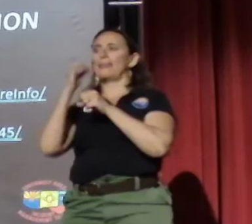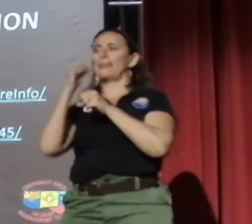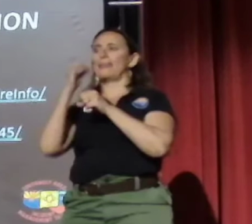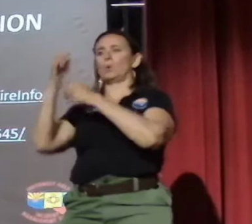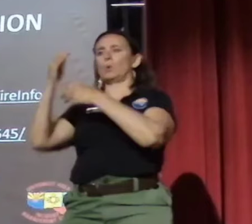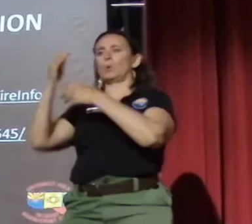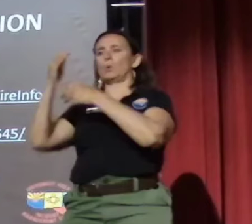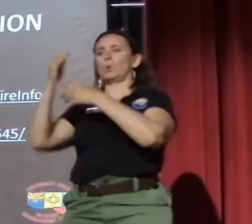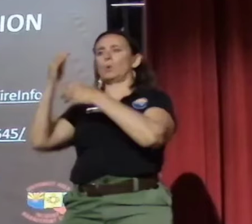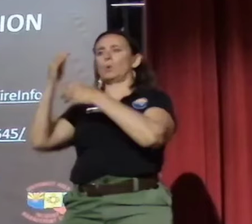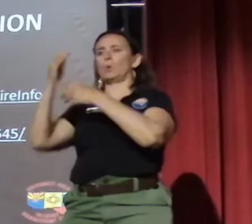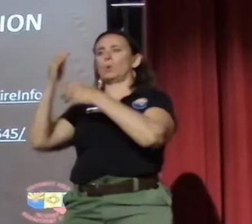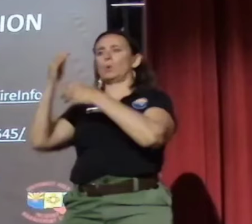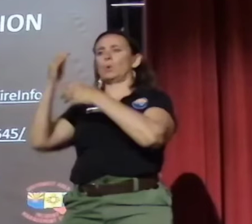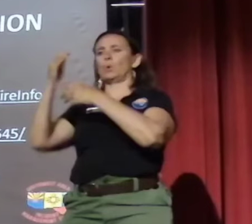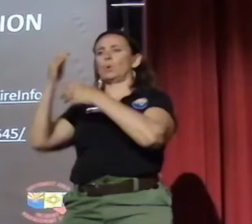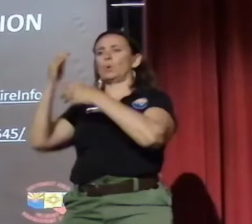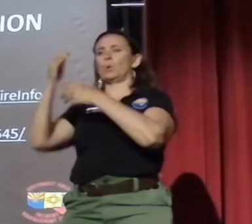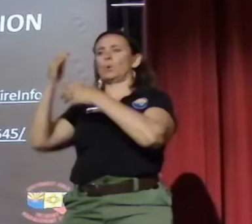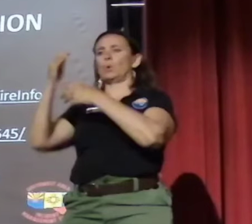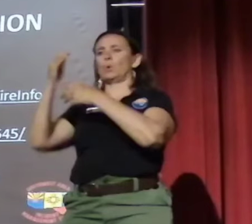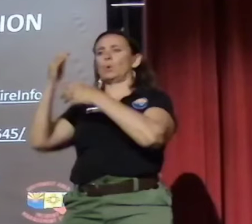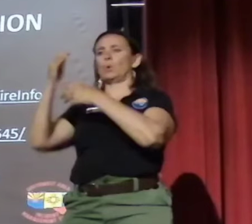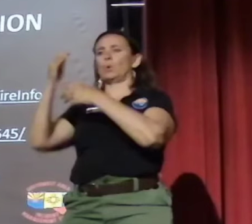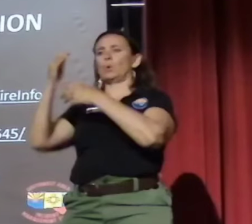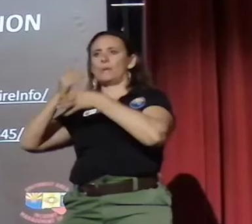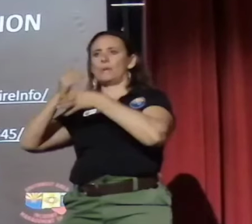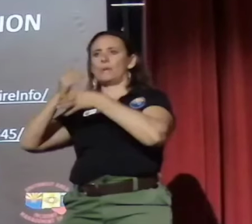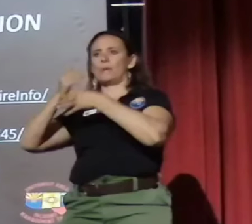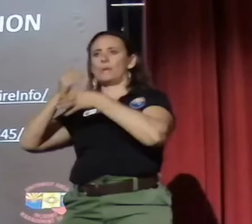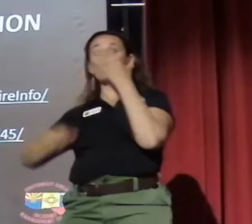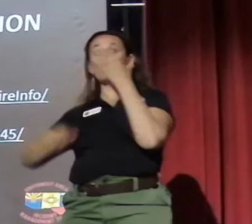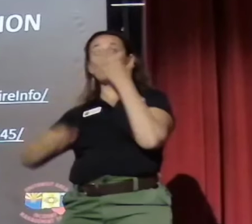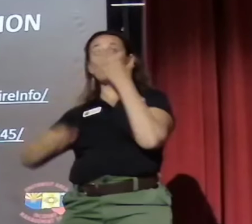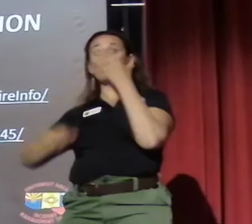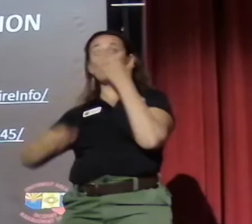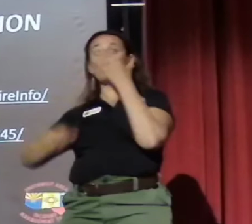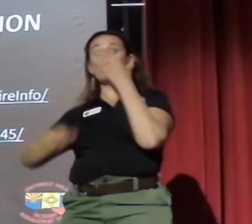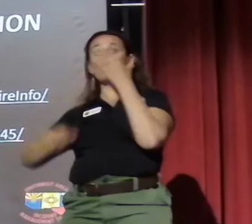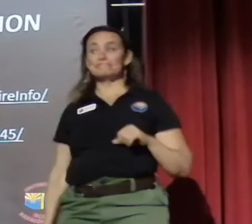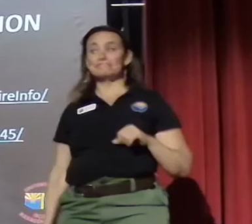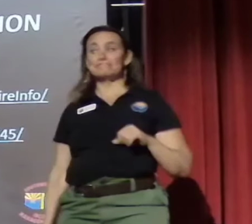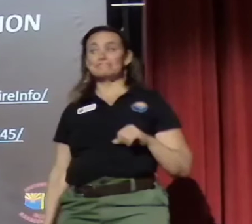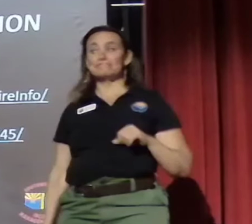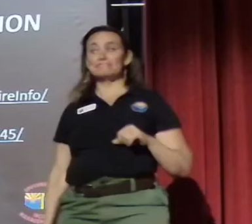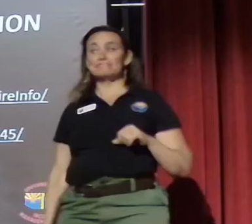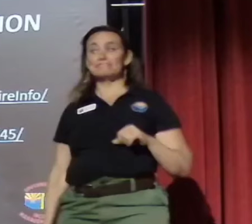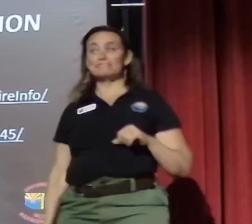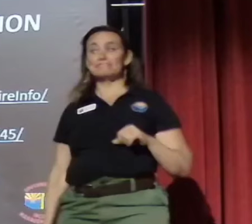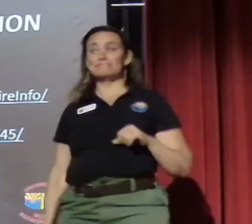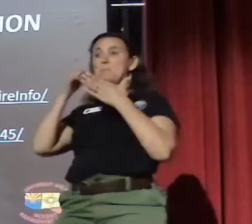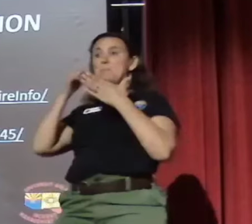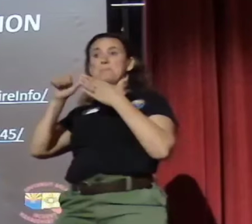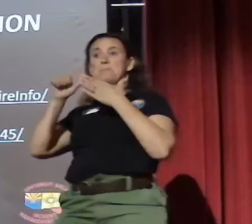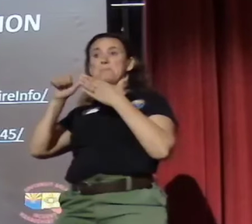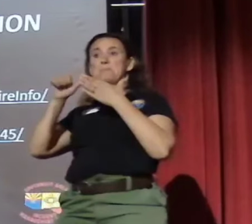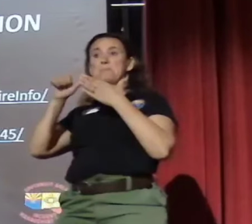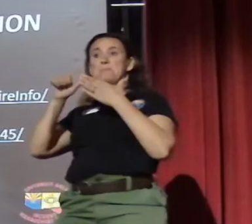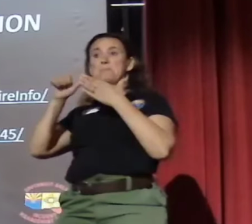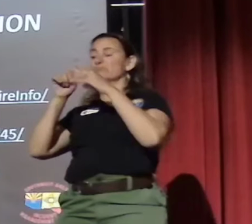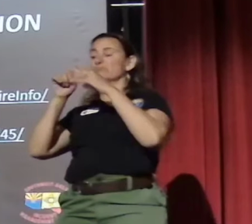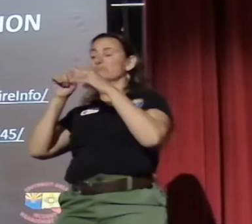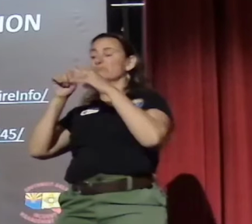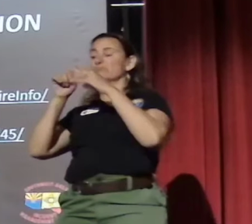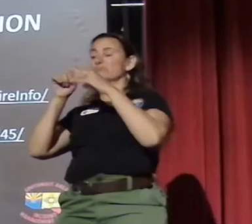Strawberry mail delivery tomorrow. Perfect. So starting tomorrow, they will have a window for pickup for both Pine and Strawberry residents at the